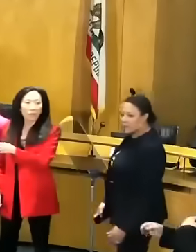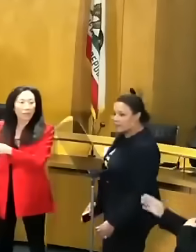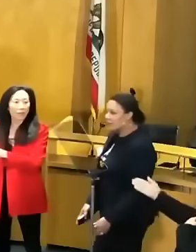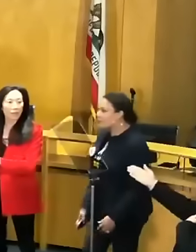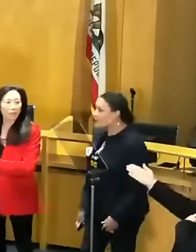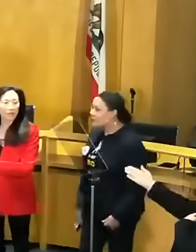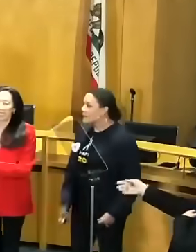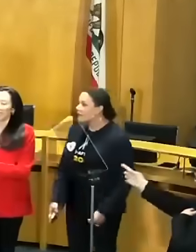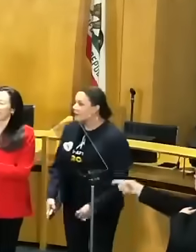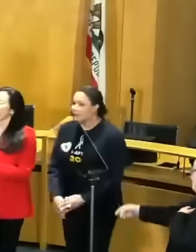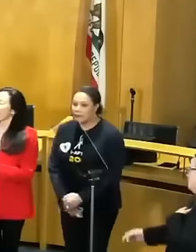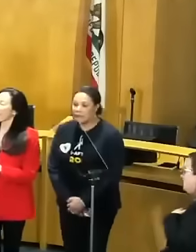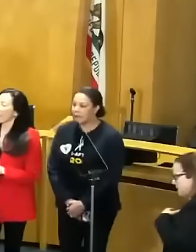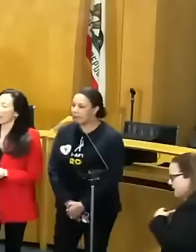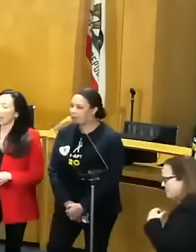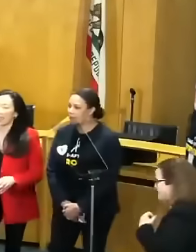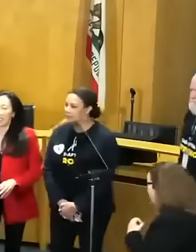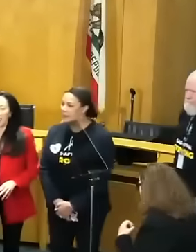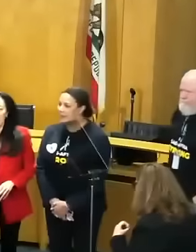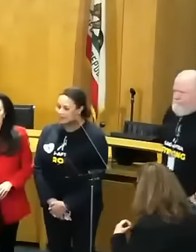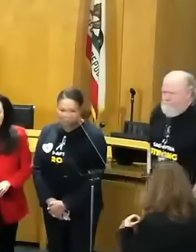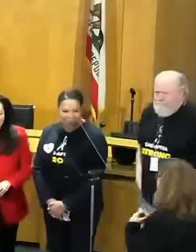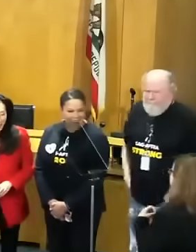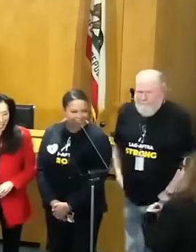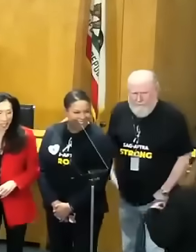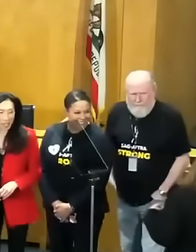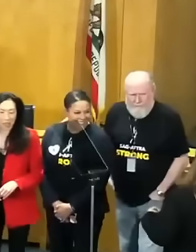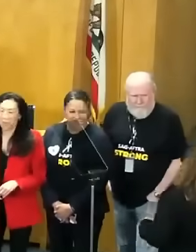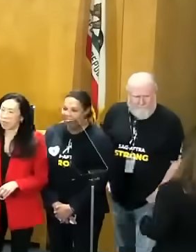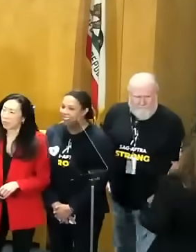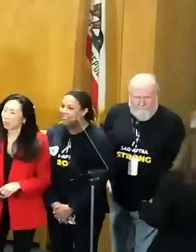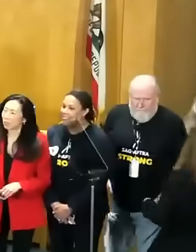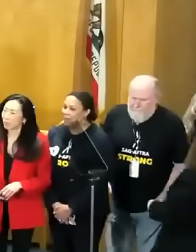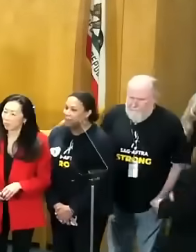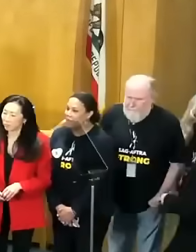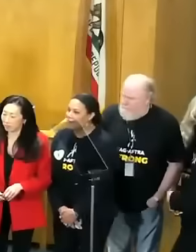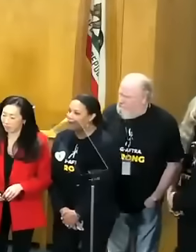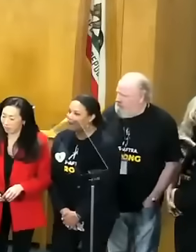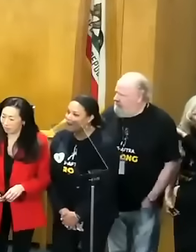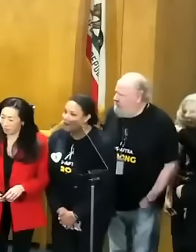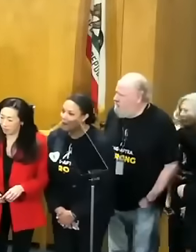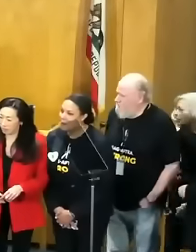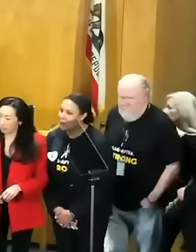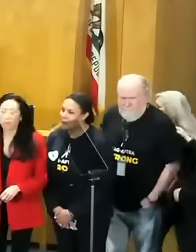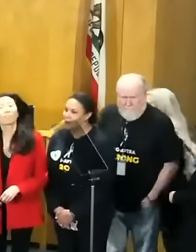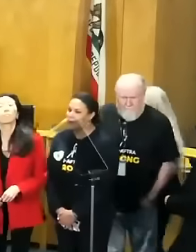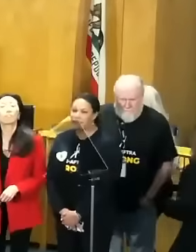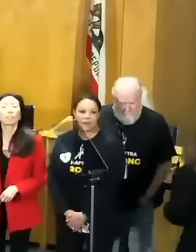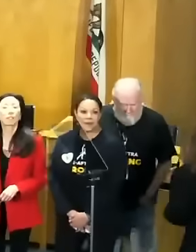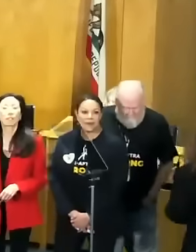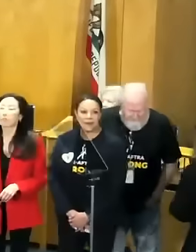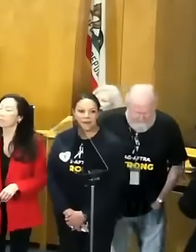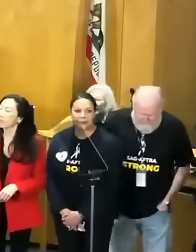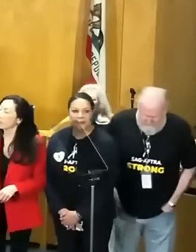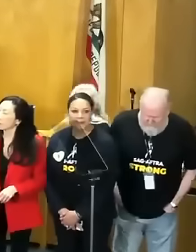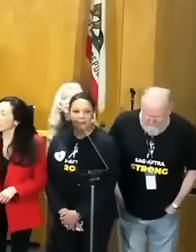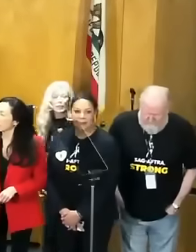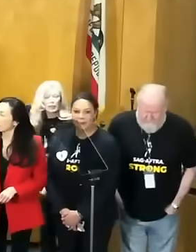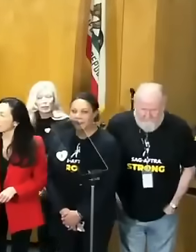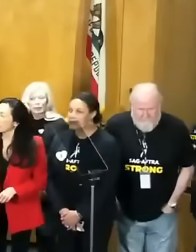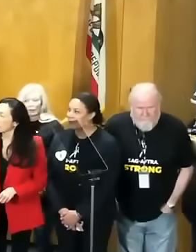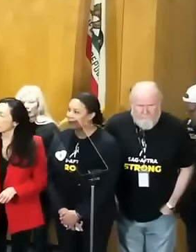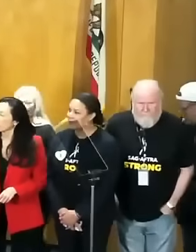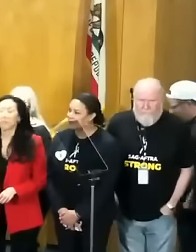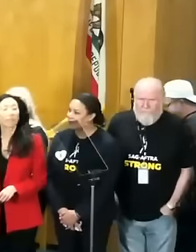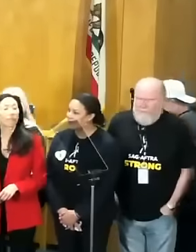You may just do this thing. Yep. Okay. All right. So first of all, thank you so much, Fran. As usual, that was a